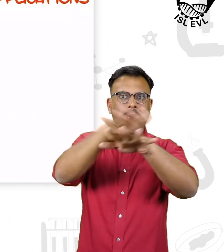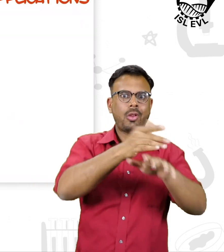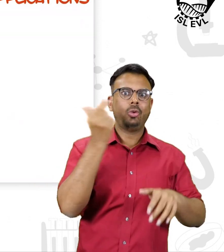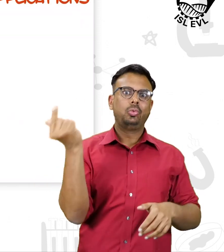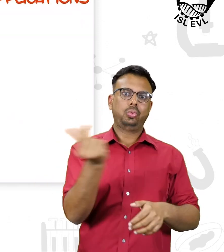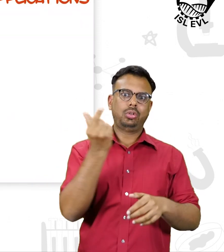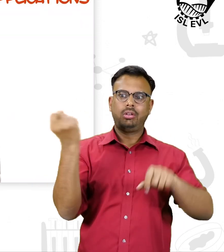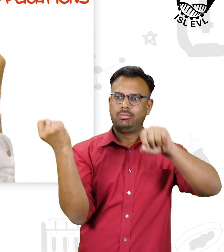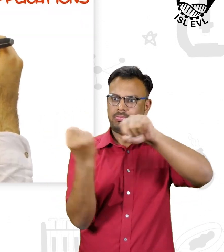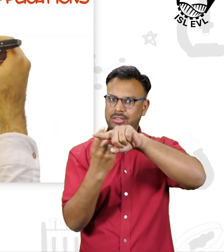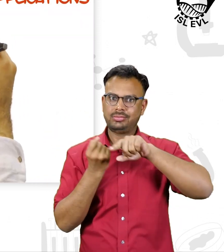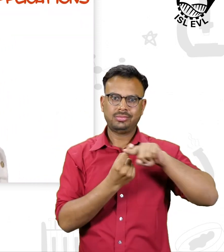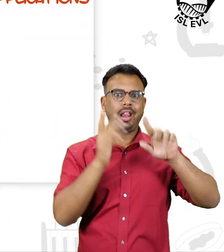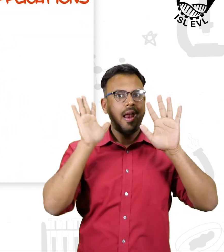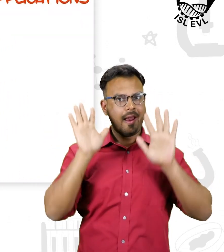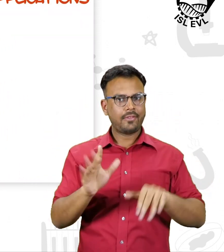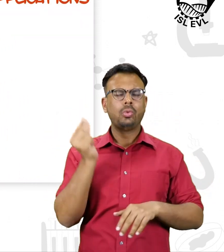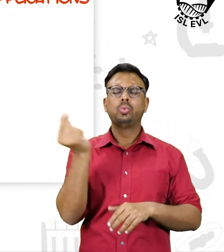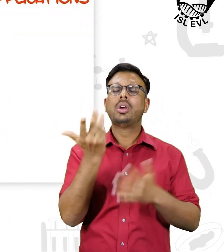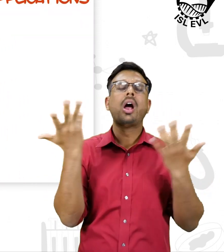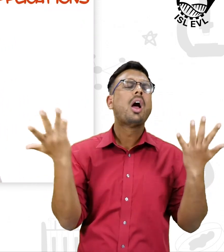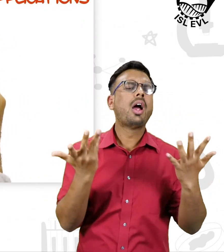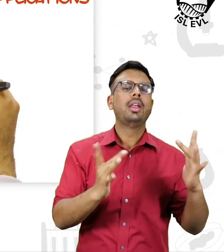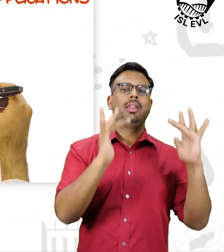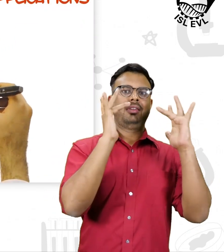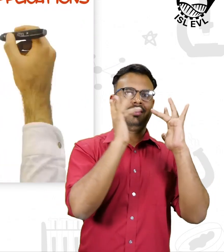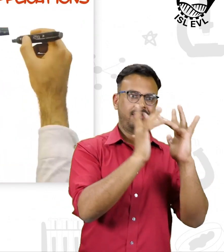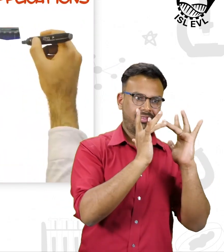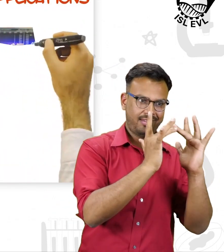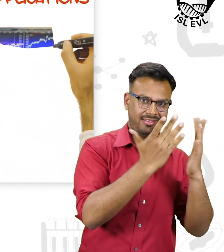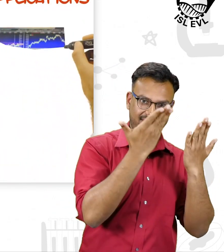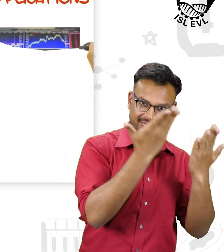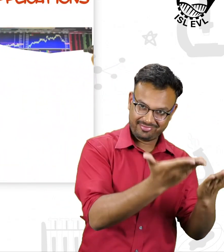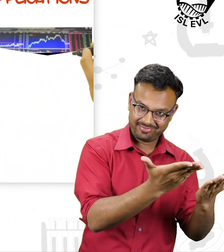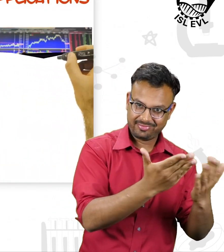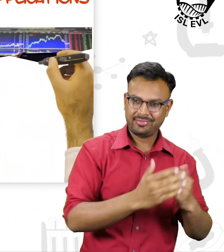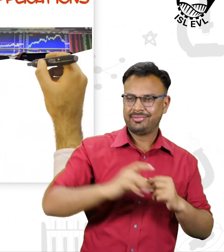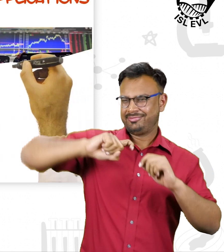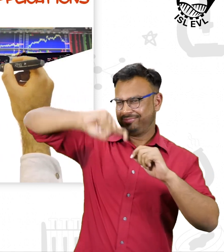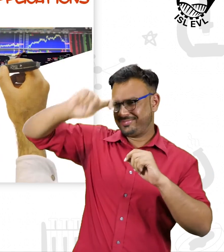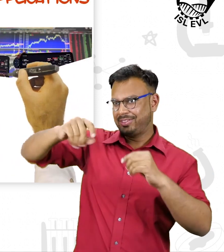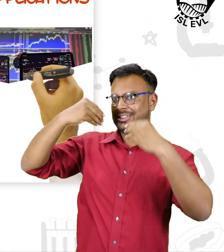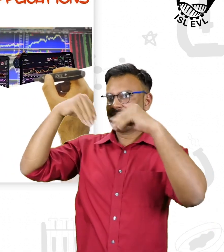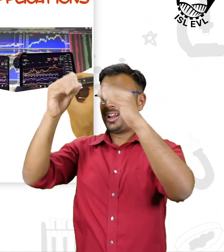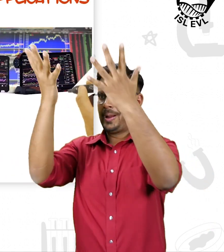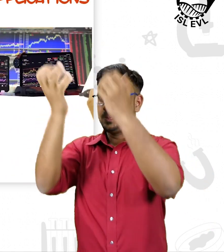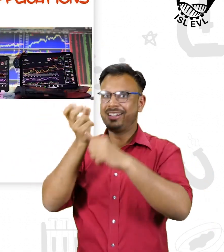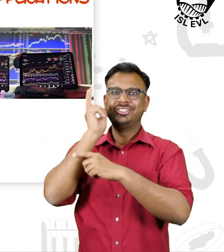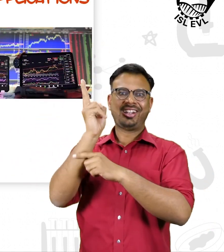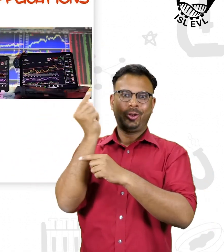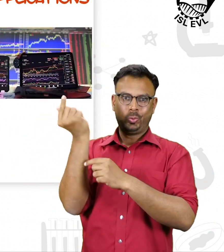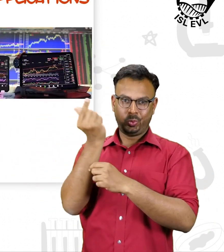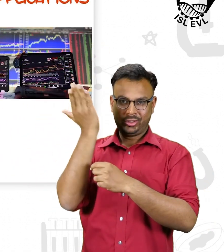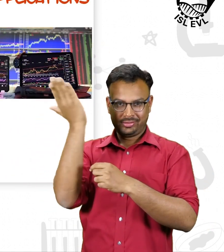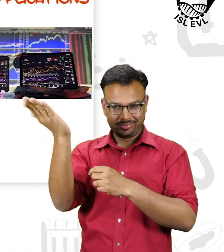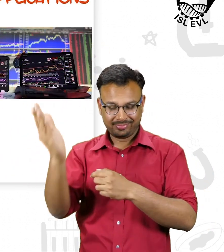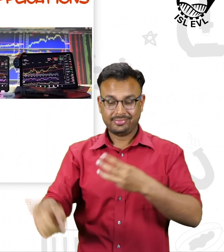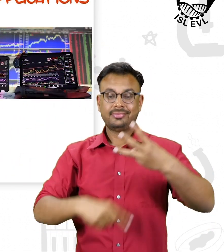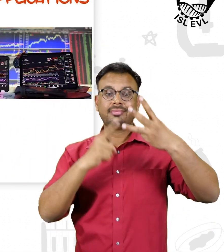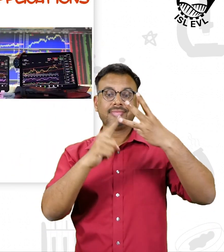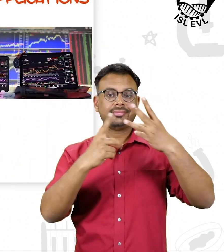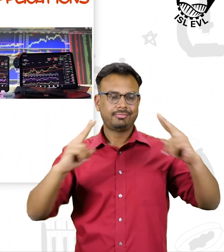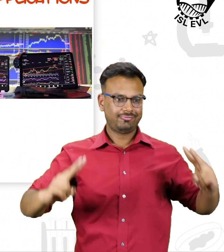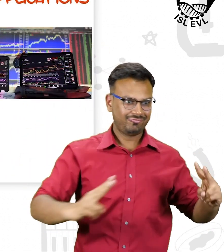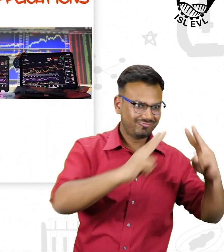very critical in many applications like internet, stock exchanges, power grid, satellite-based navigation